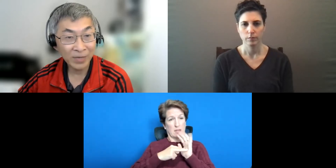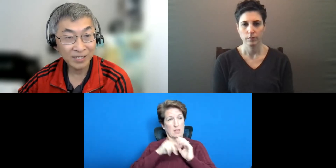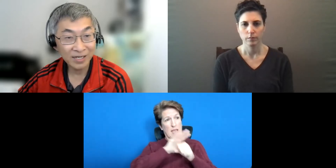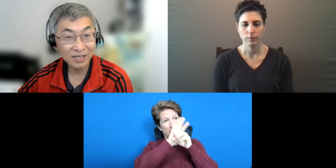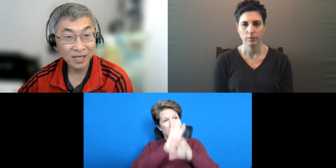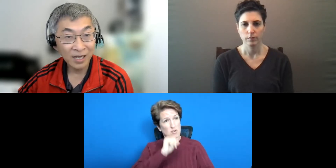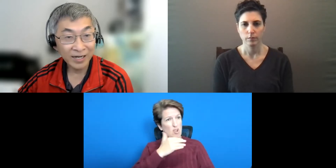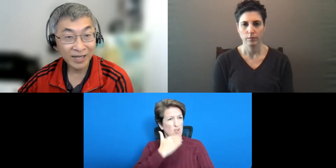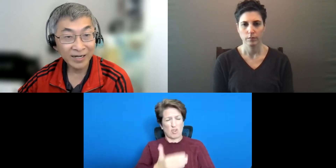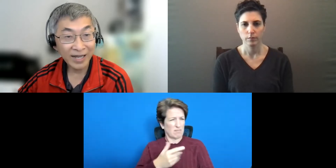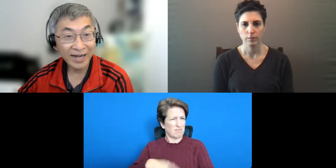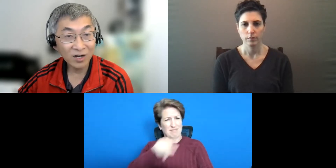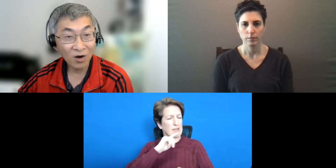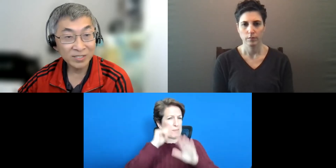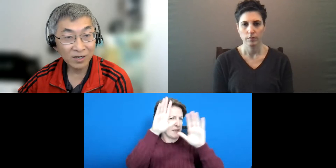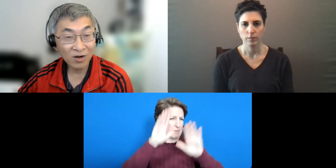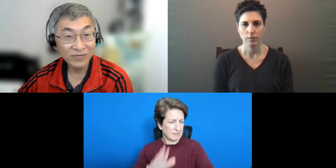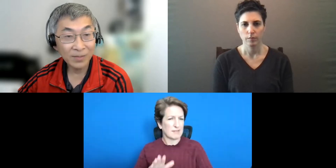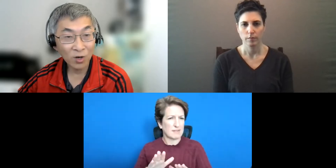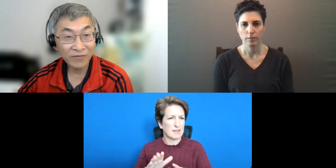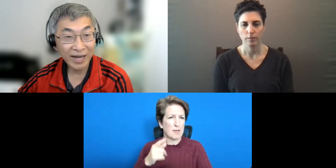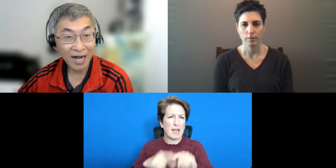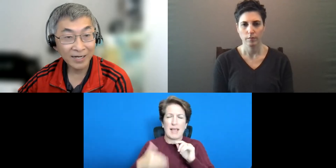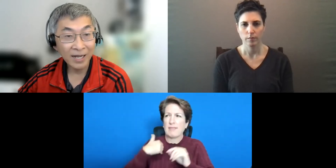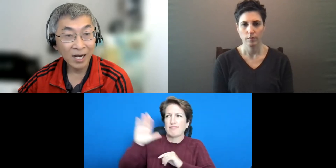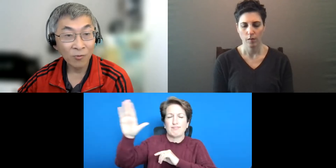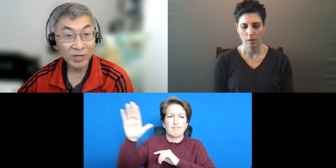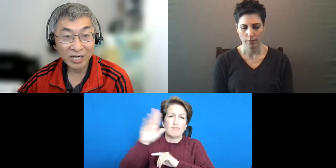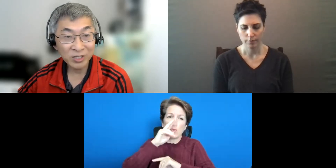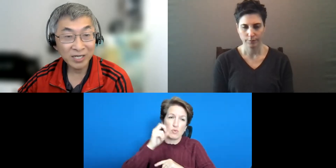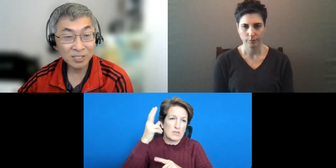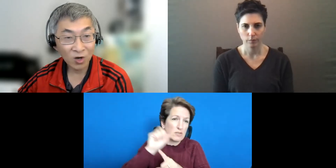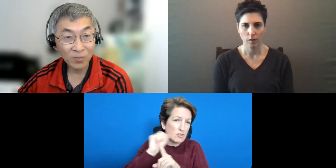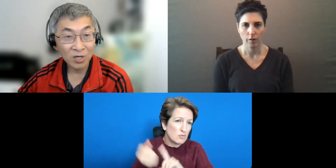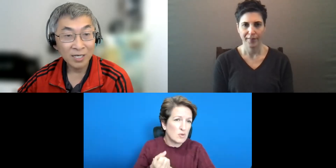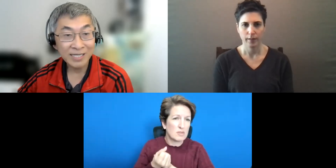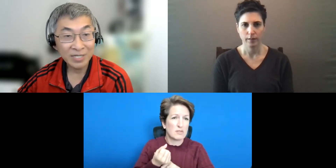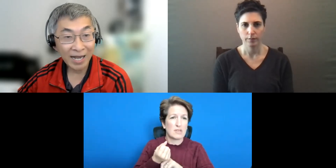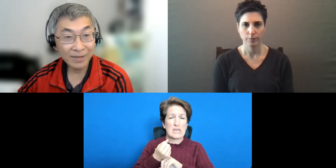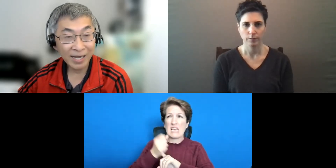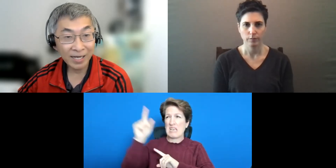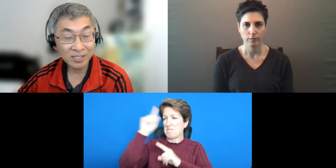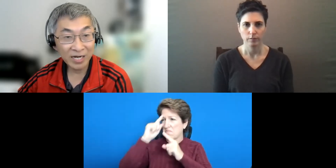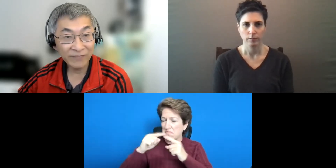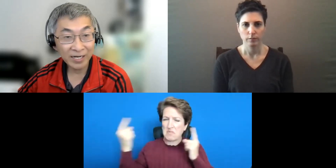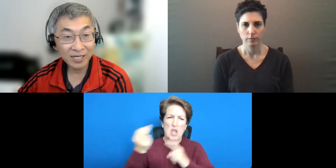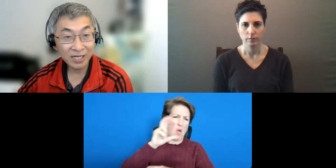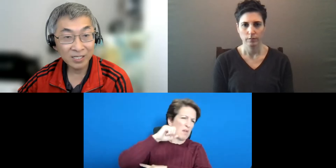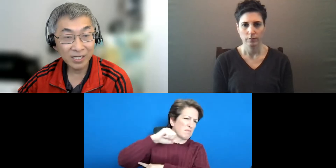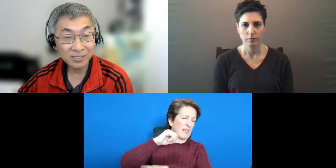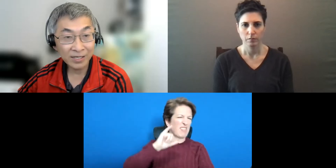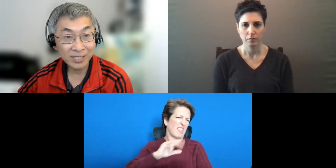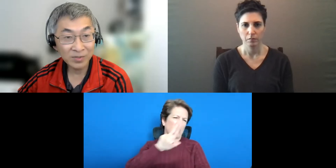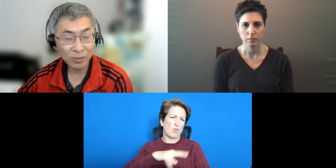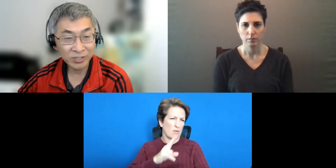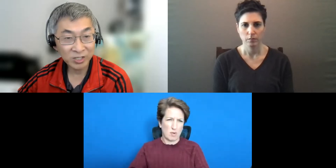amazing ambassadors, and I know all of them work very hard. Rejection is normal. Sometimes, as a matter of fact,